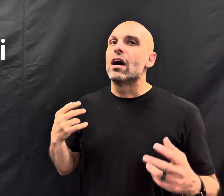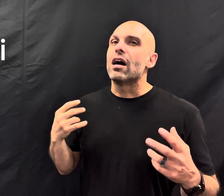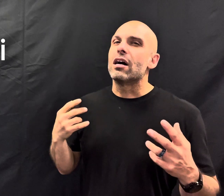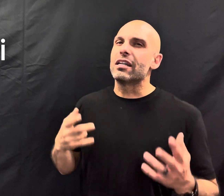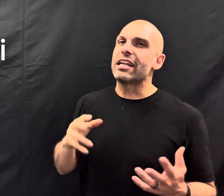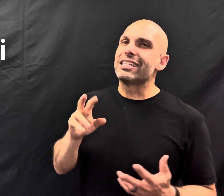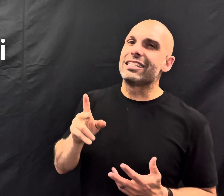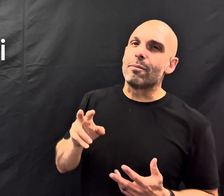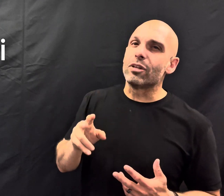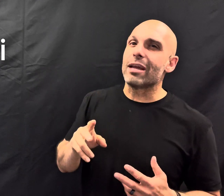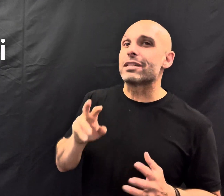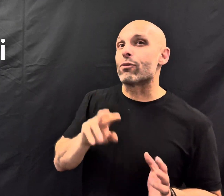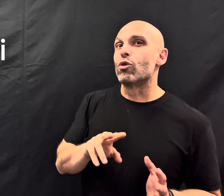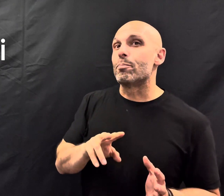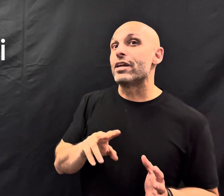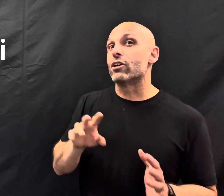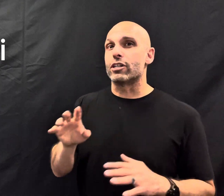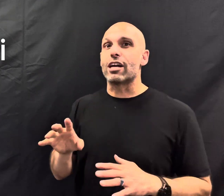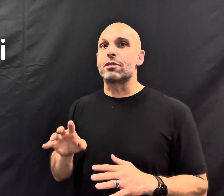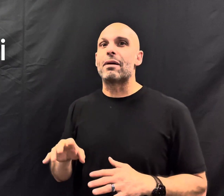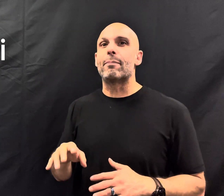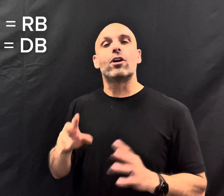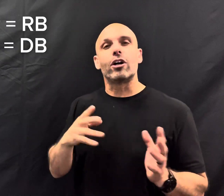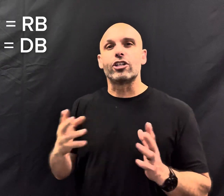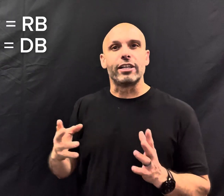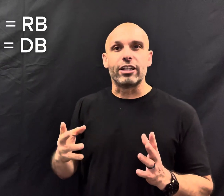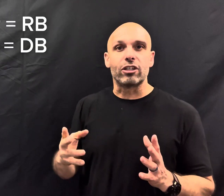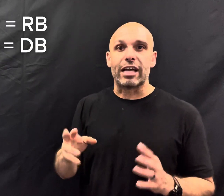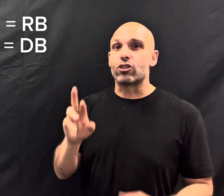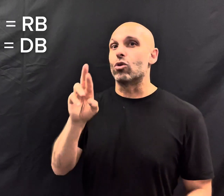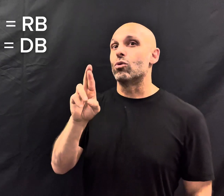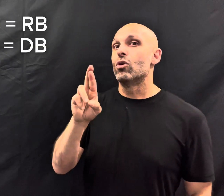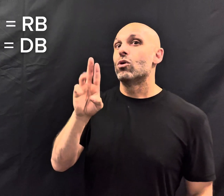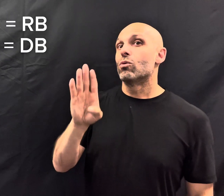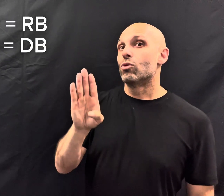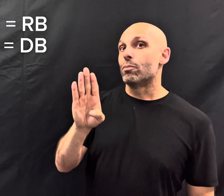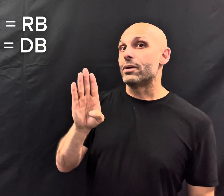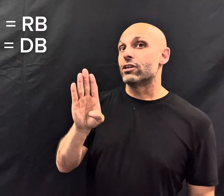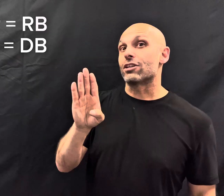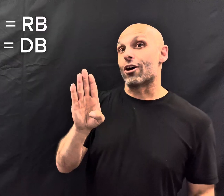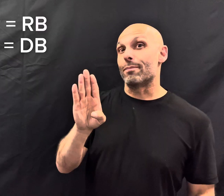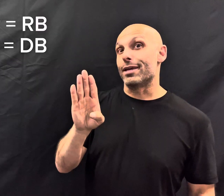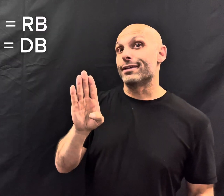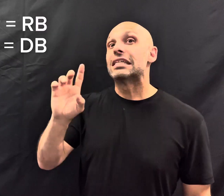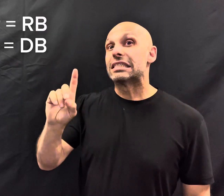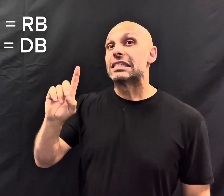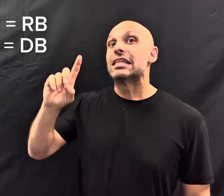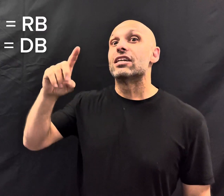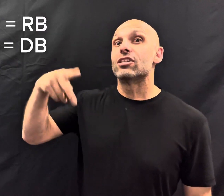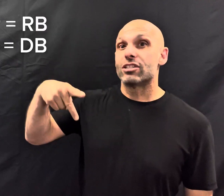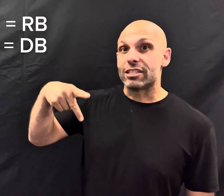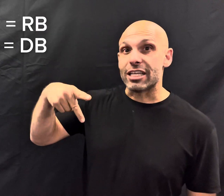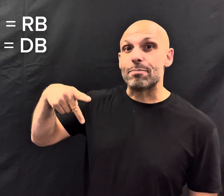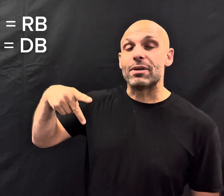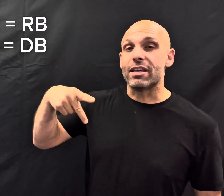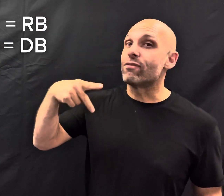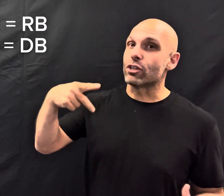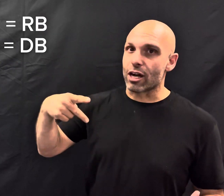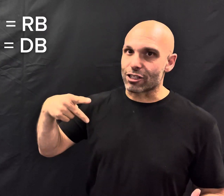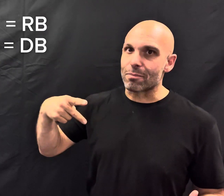A lot of the double names like root beer or Dr. Pepper are just initialized. So root beer is RB, DP for Dr.